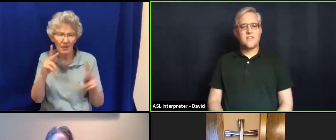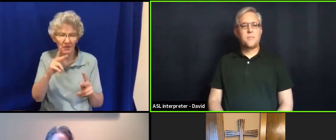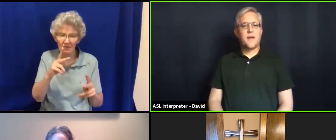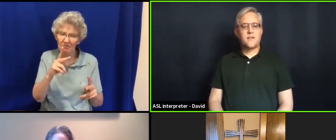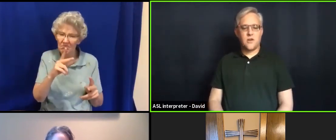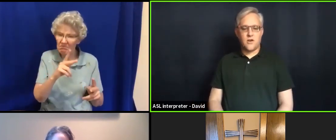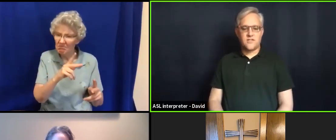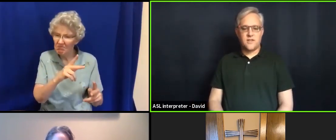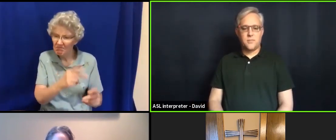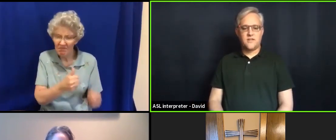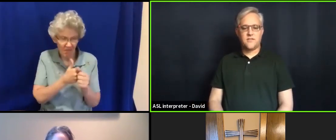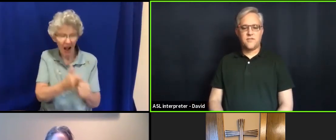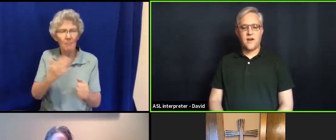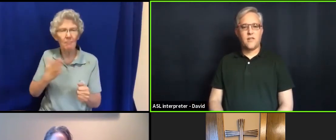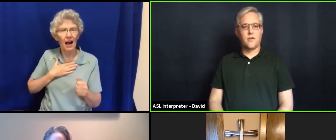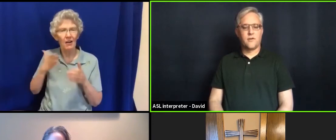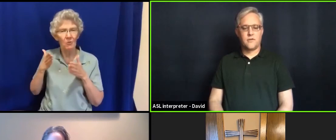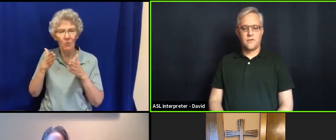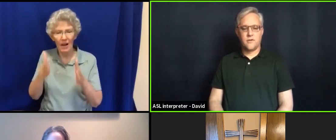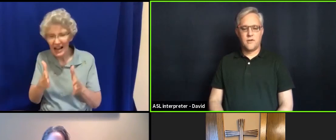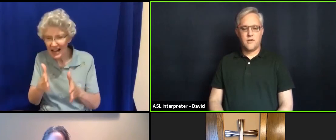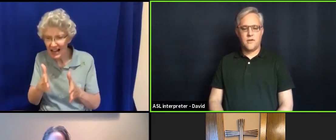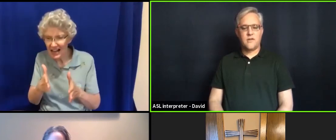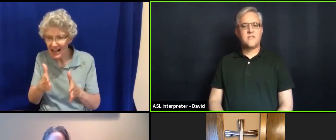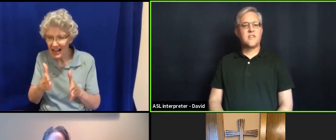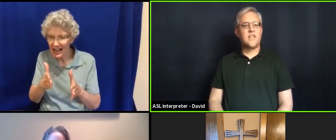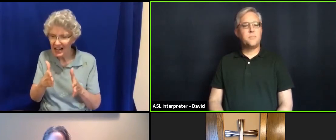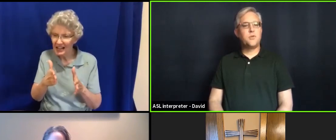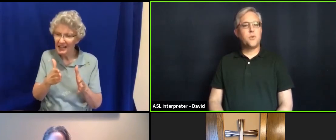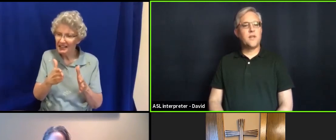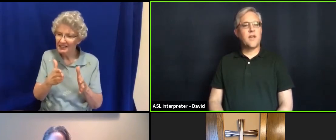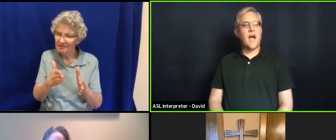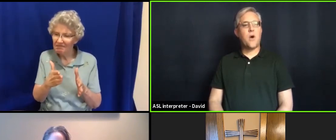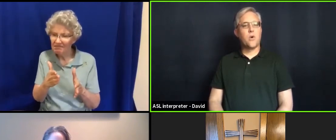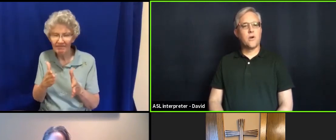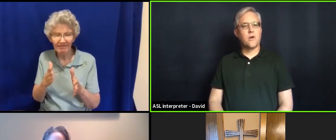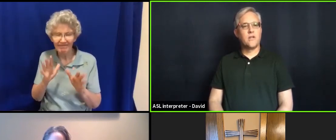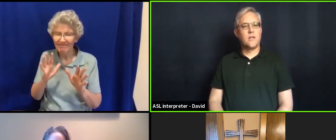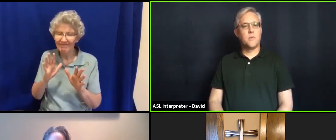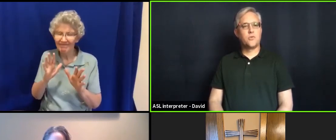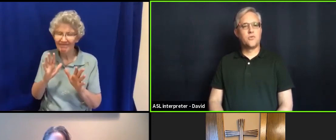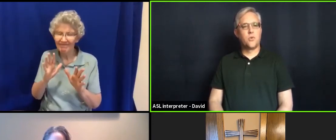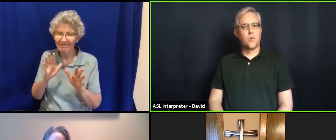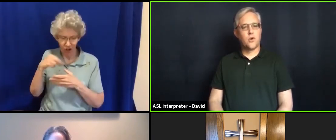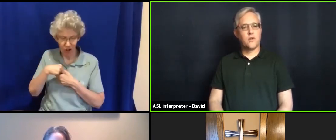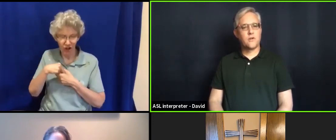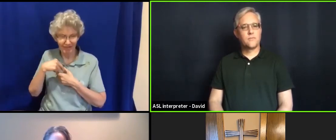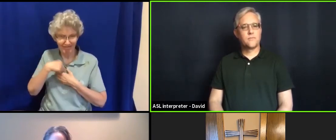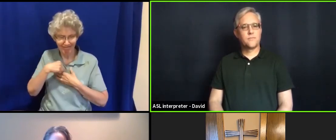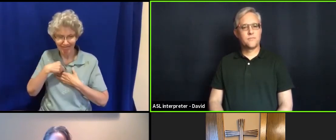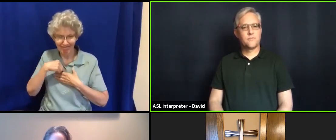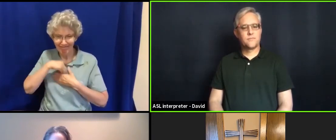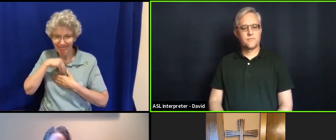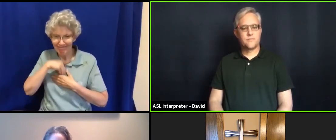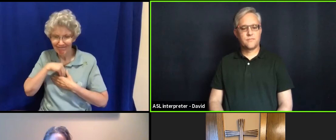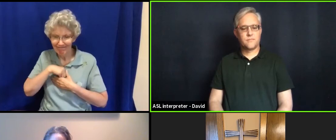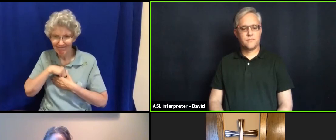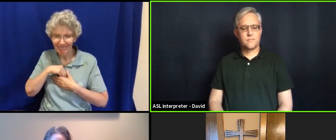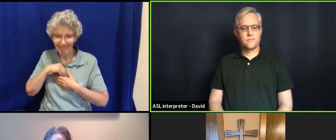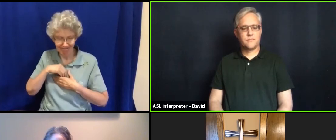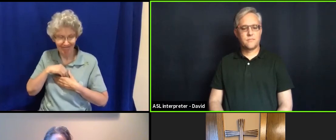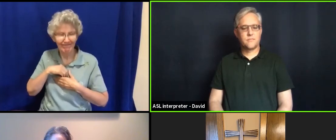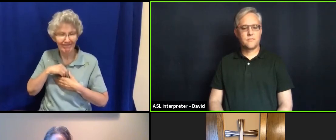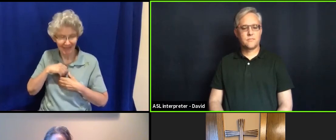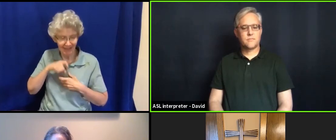When we expect our siblings of color to keep doing our emotional work.